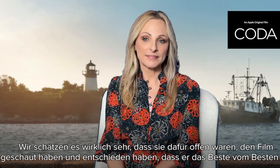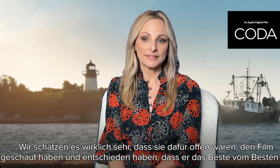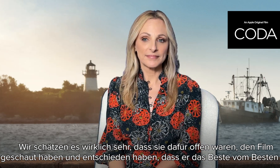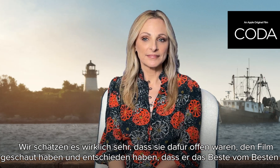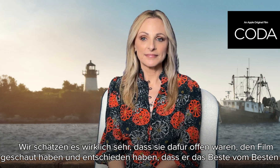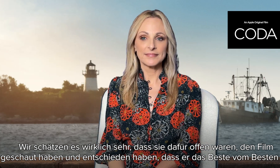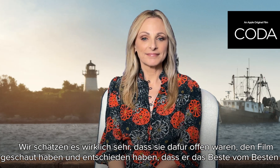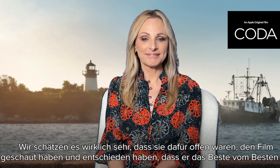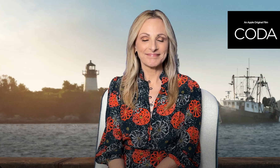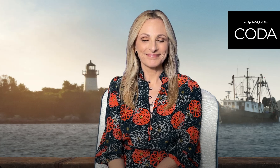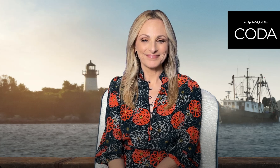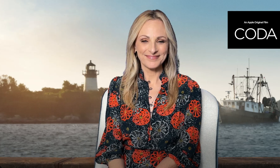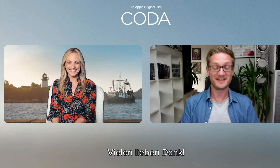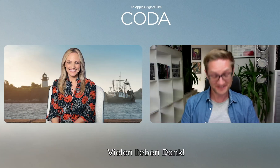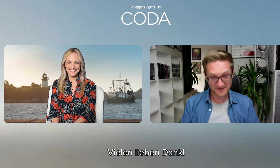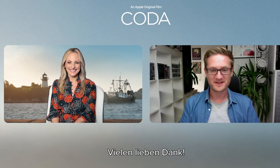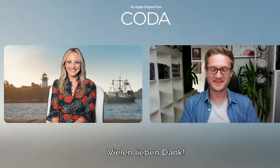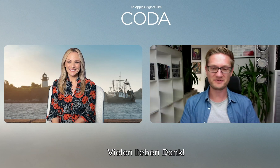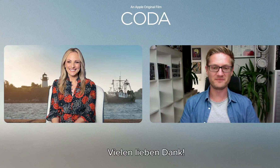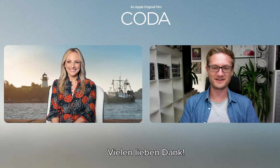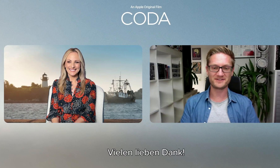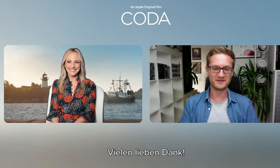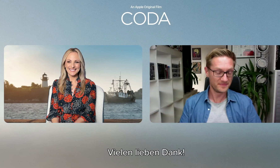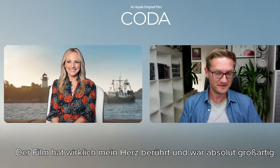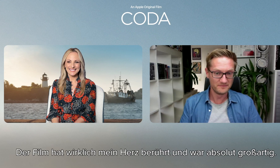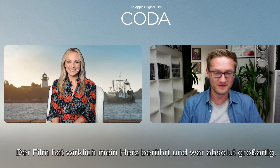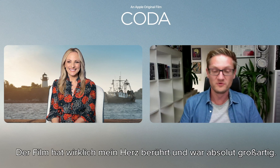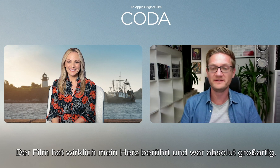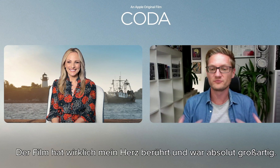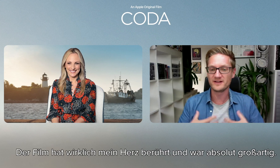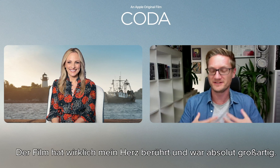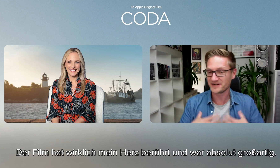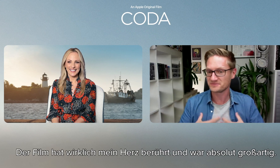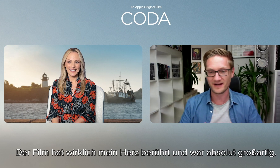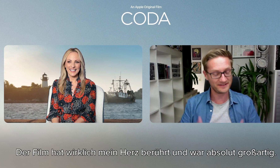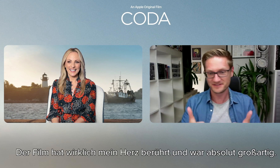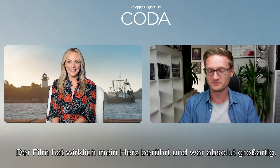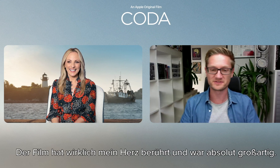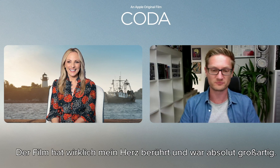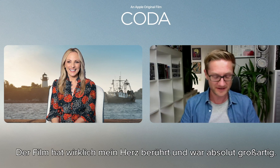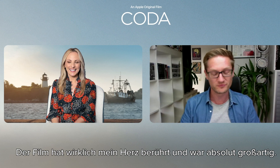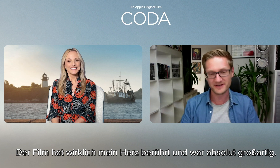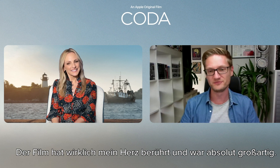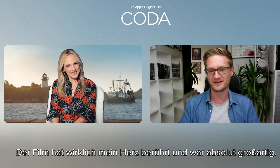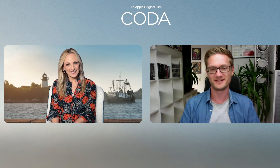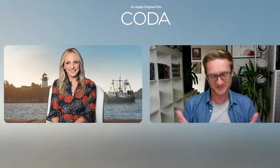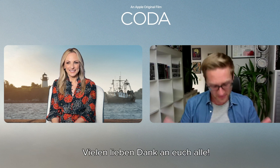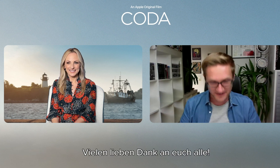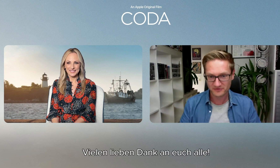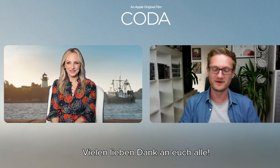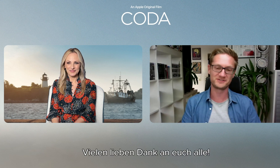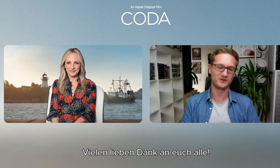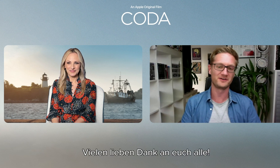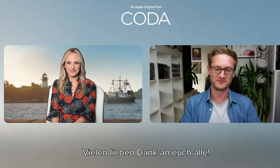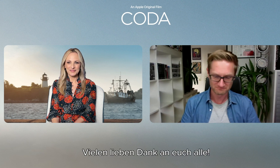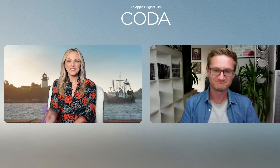that it was the best of the best. Yes, thank you very much. The movie really touched my heart, and it was really, really great. So thank